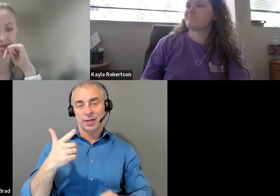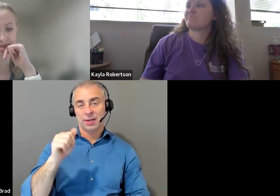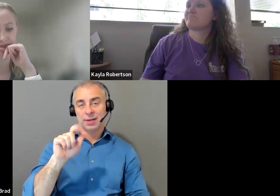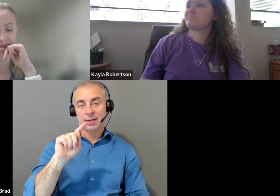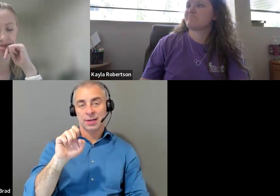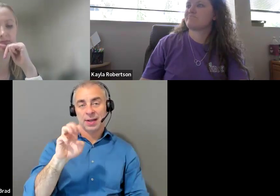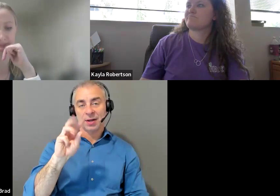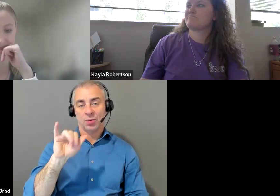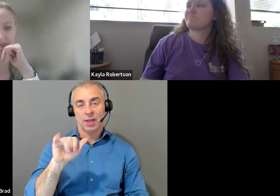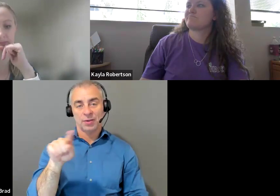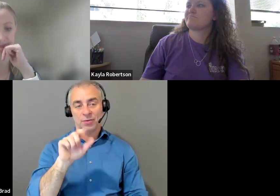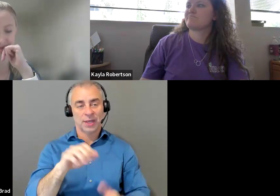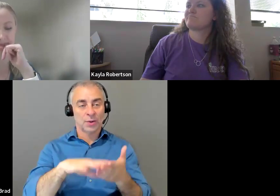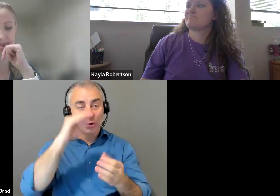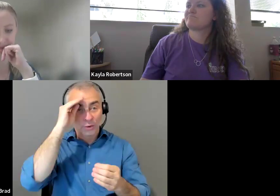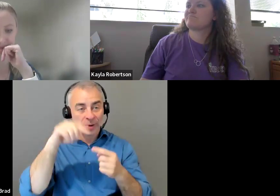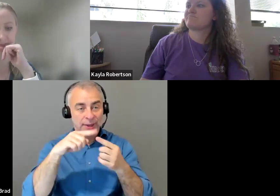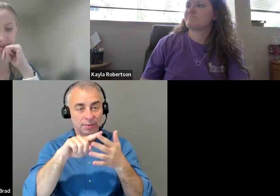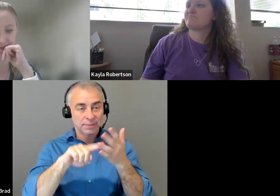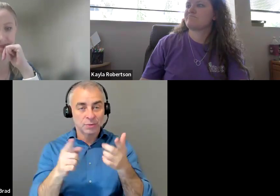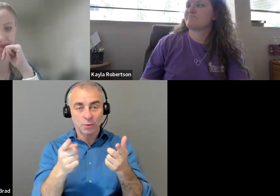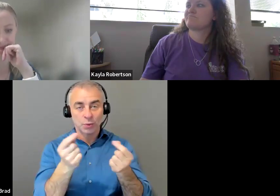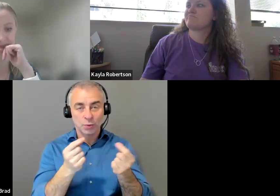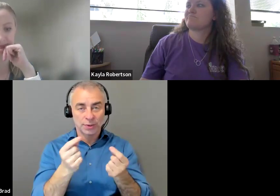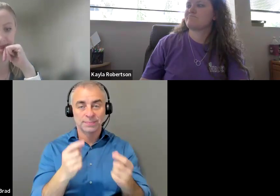about some of those things they're doing.